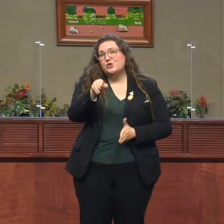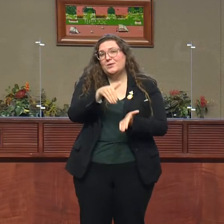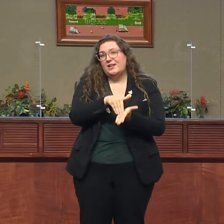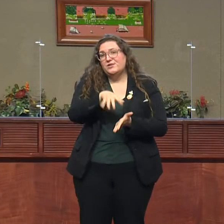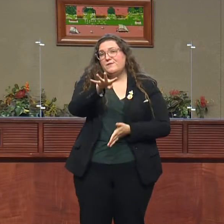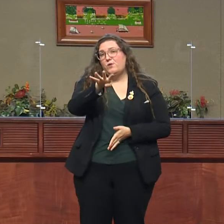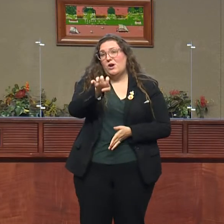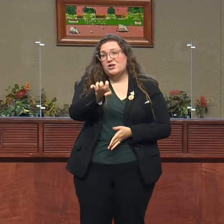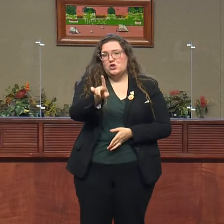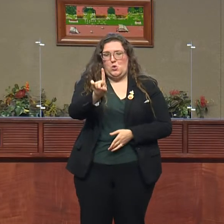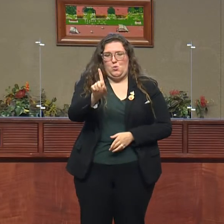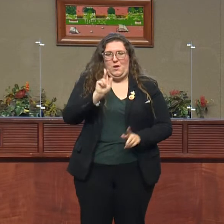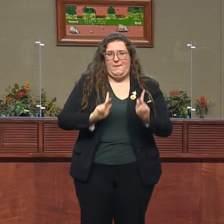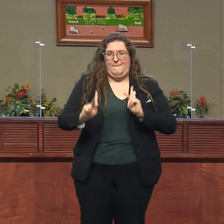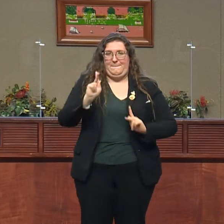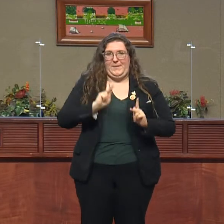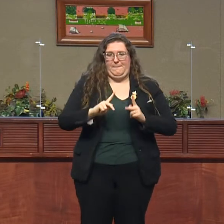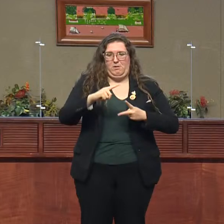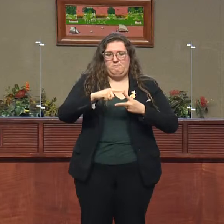222,401. Now,